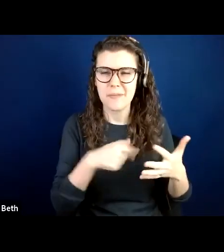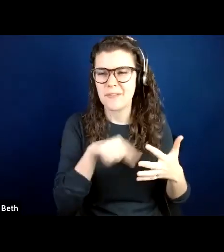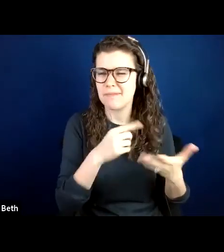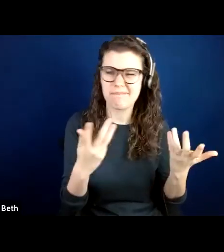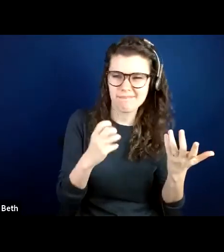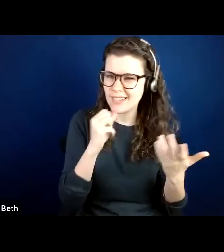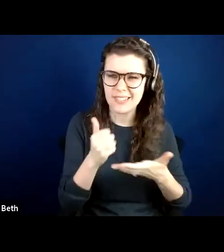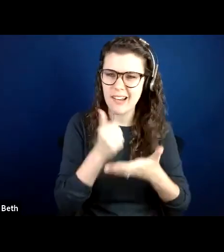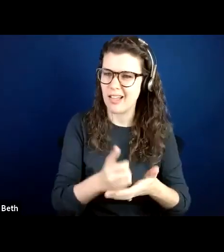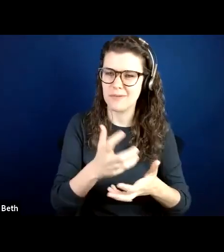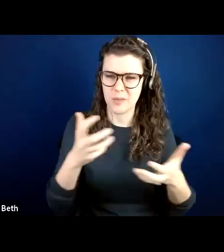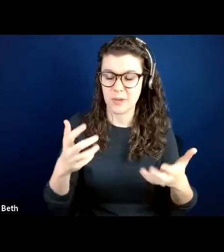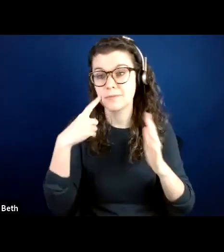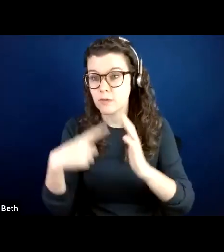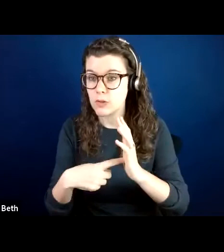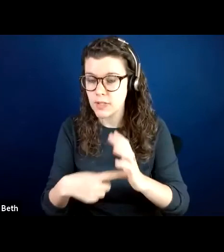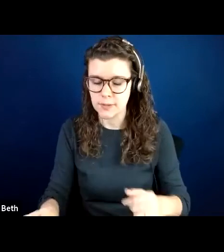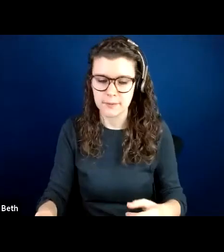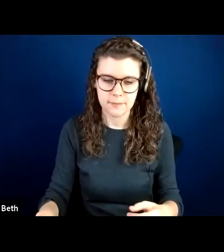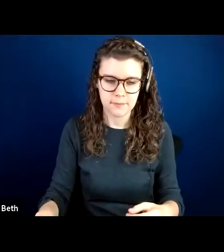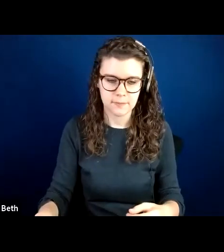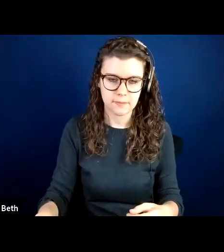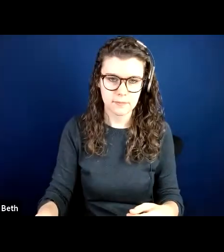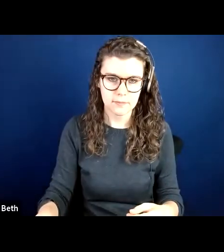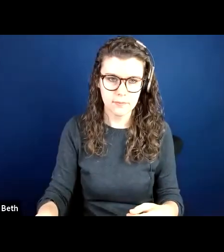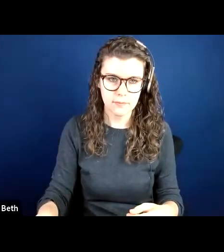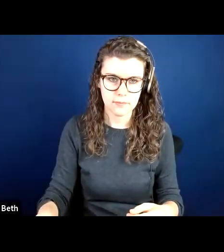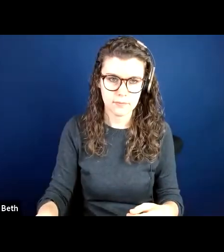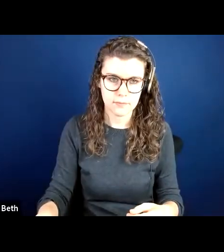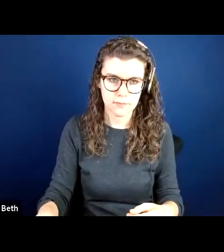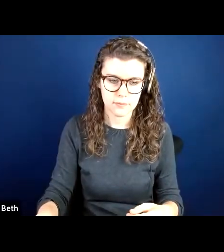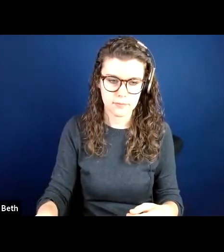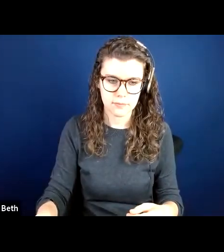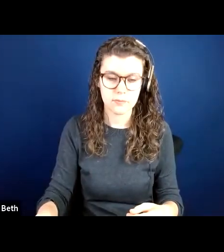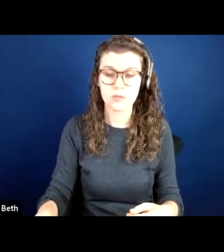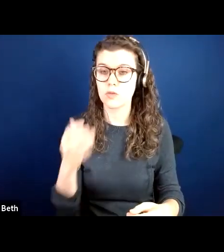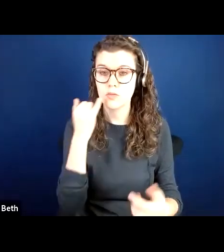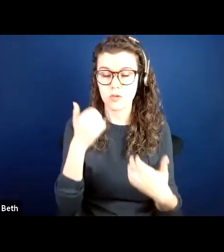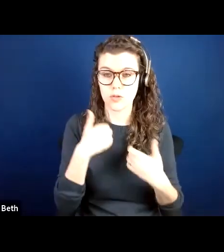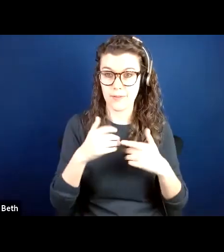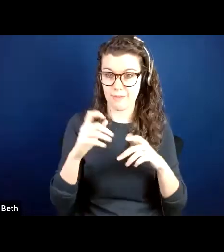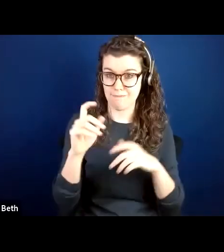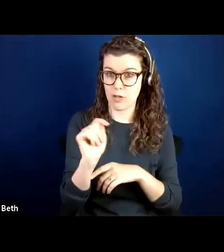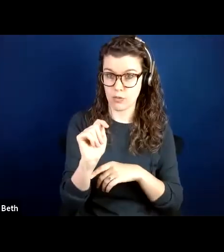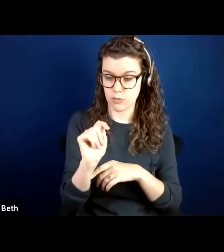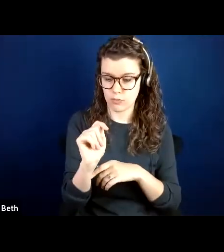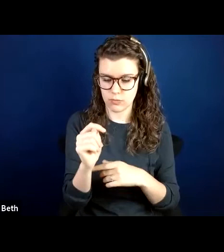helpful. So for instance, if you have a stall in a restroom that's too small,